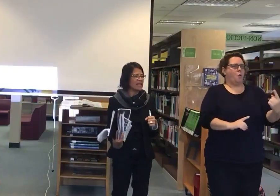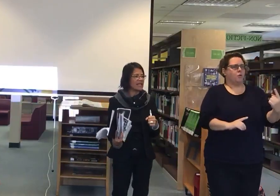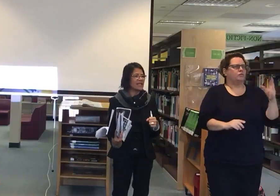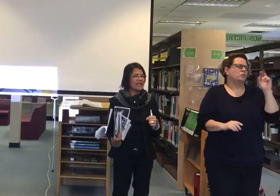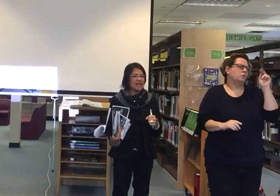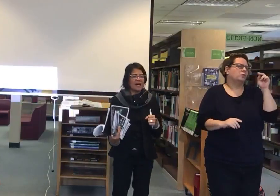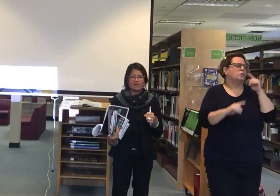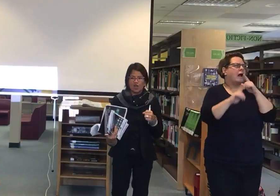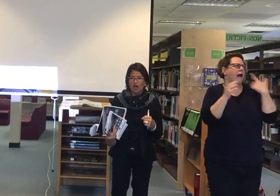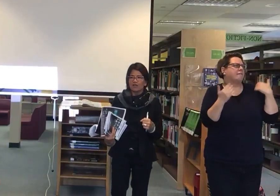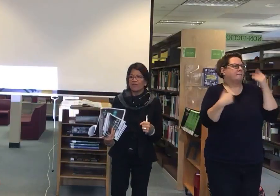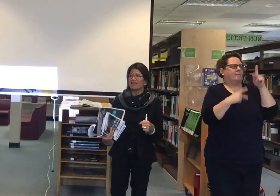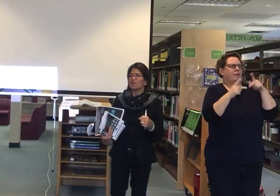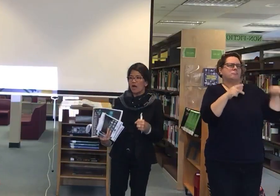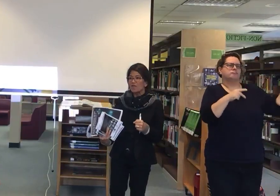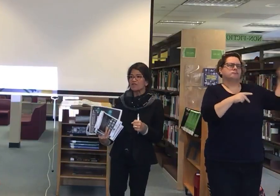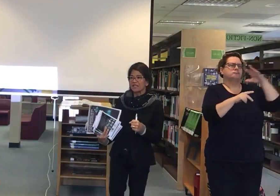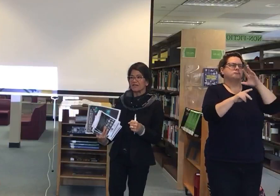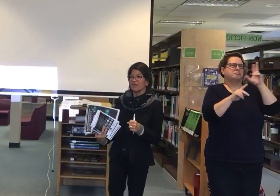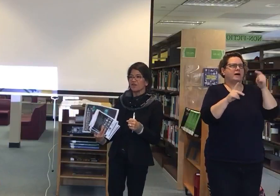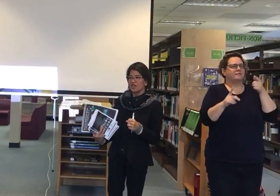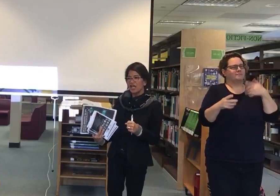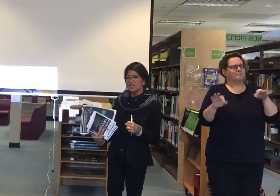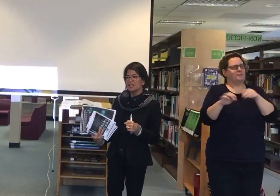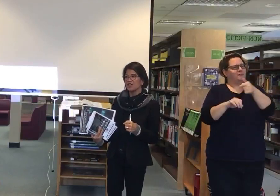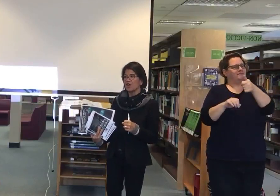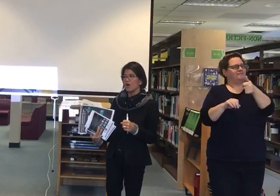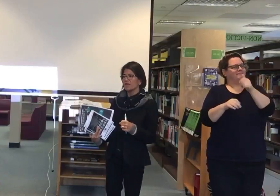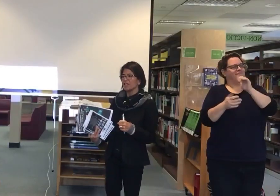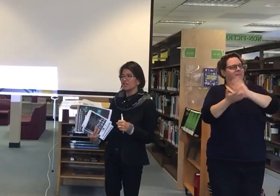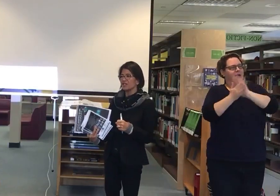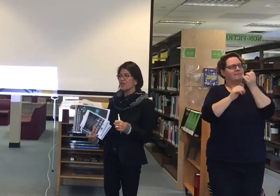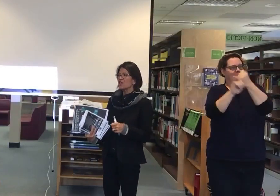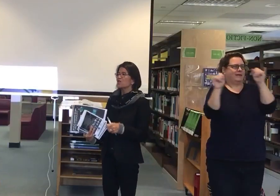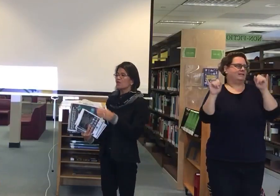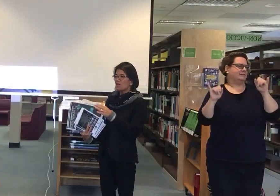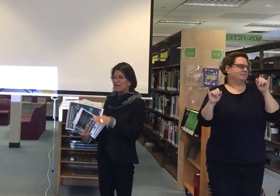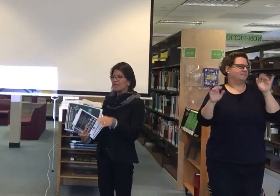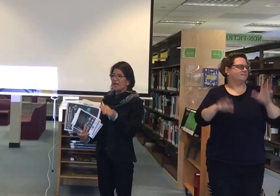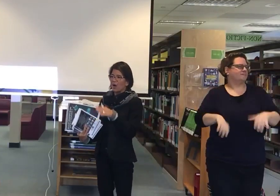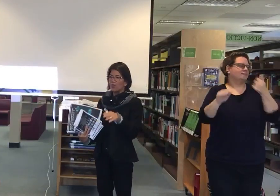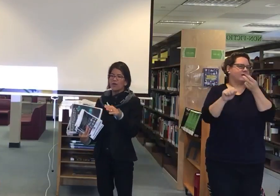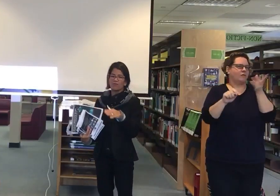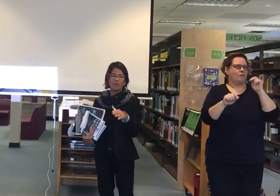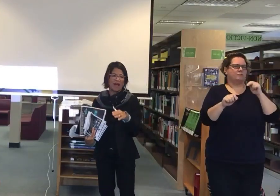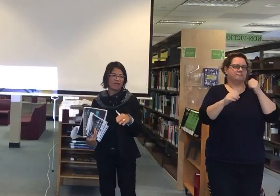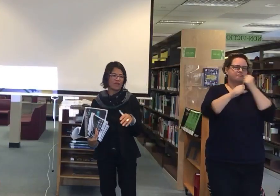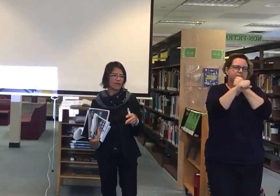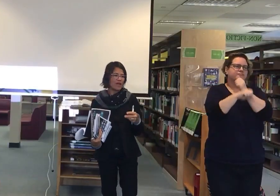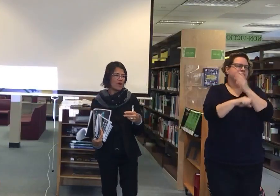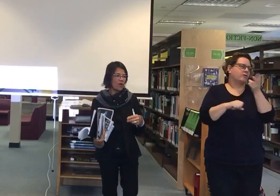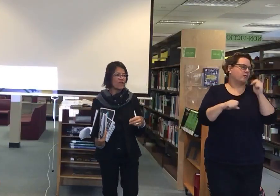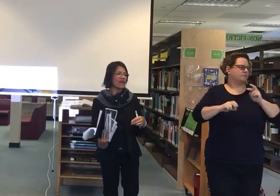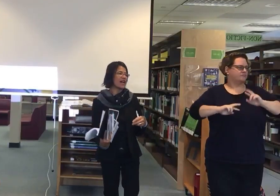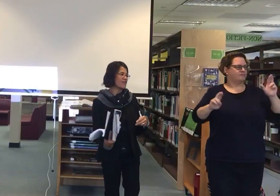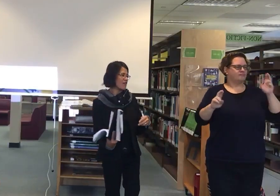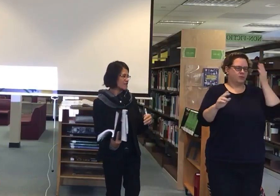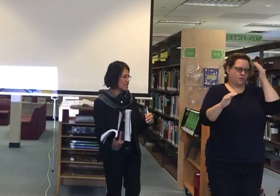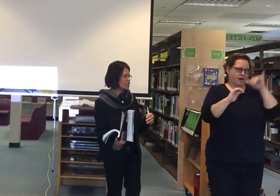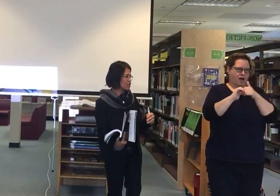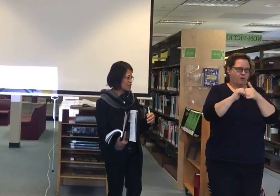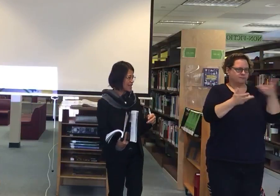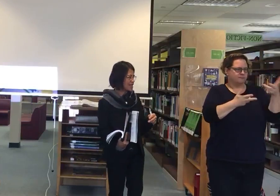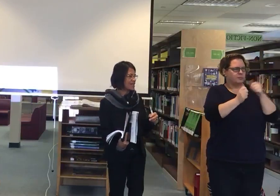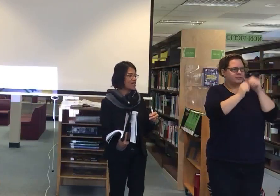be ready to take charge and be in the driver's seat of their education and their accommodations. So we try to help them prepare for what that kind